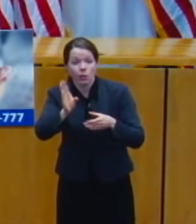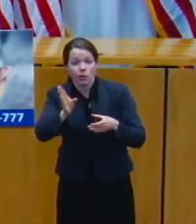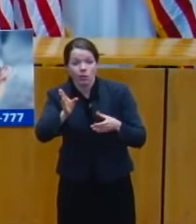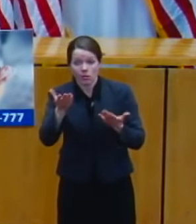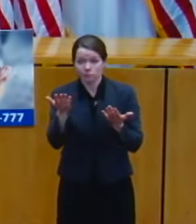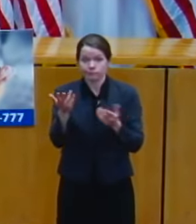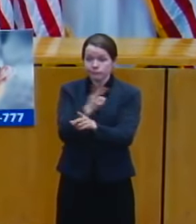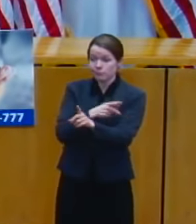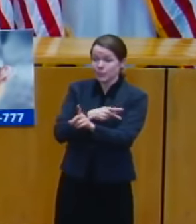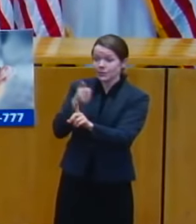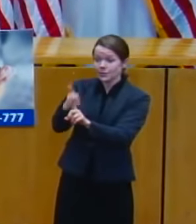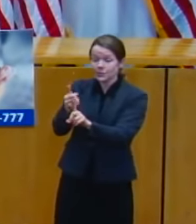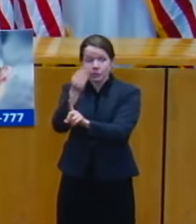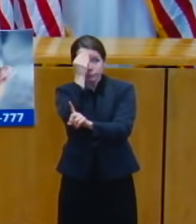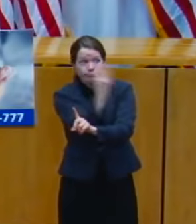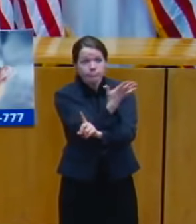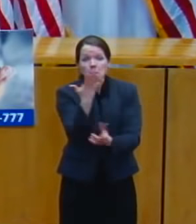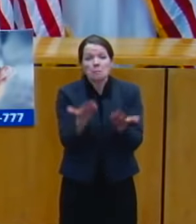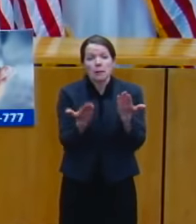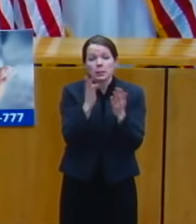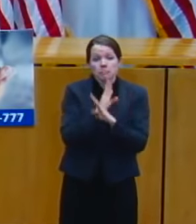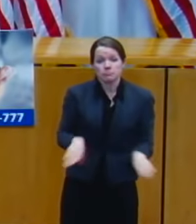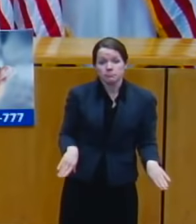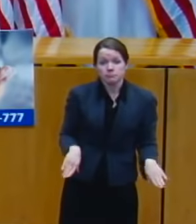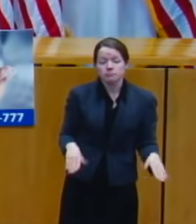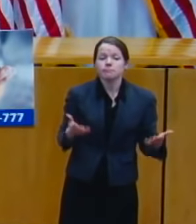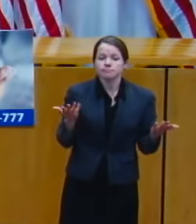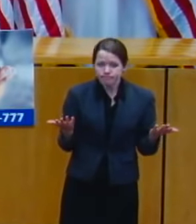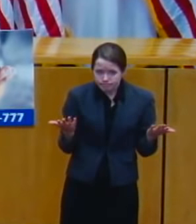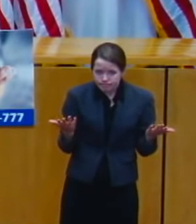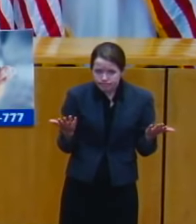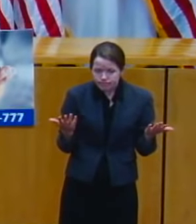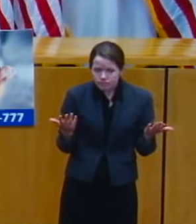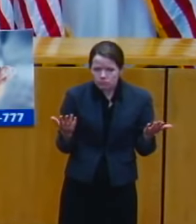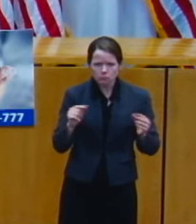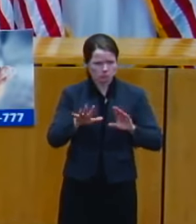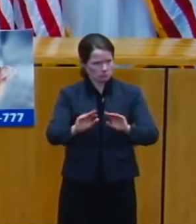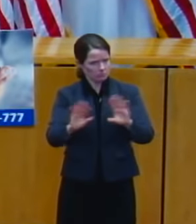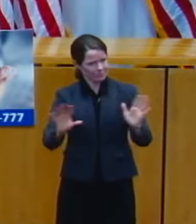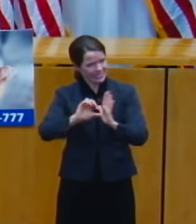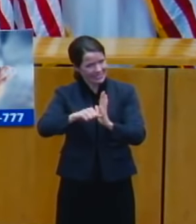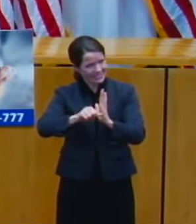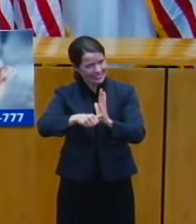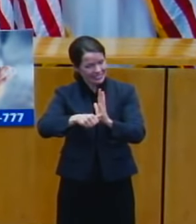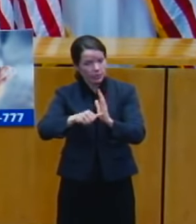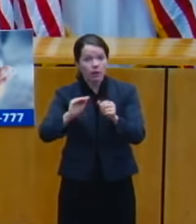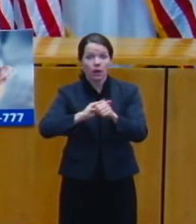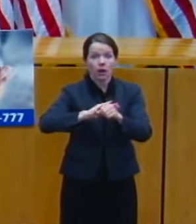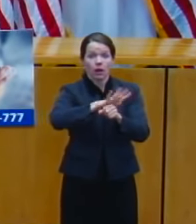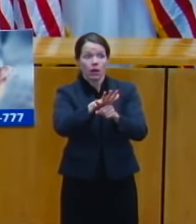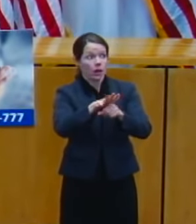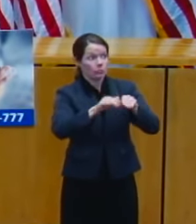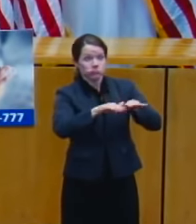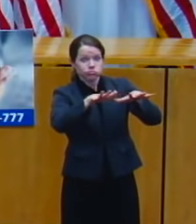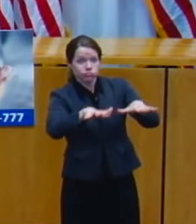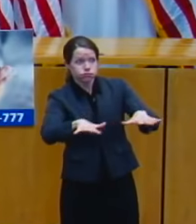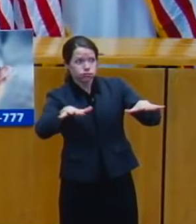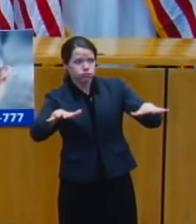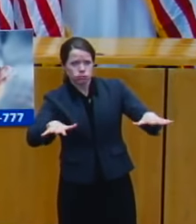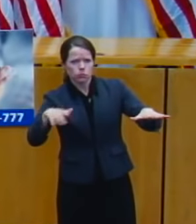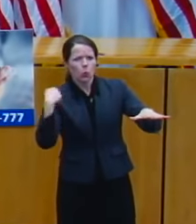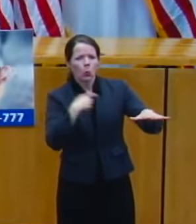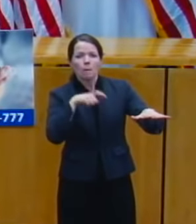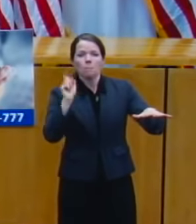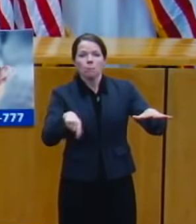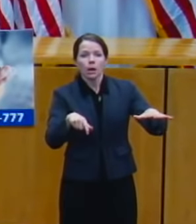I want to be clear. Obtaining racial and ethnic data on cases of COVID-19 is crucial for examining where and on